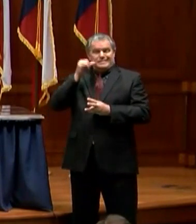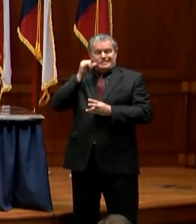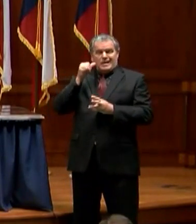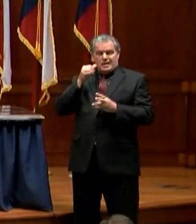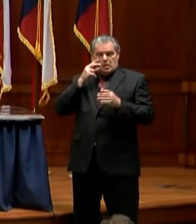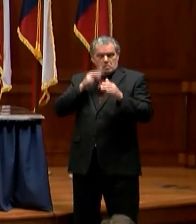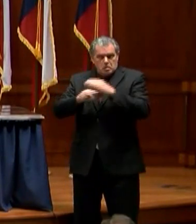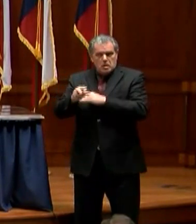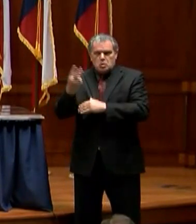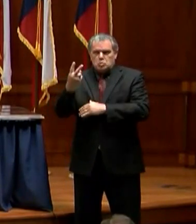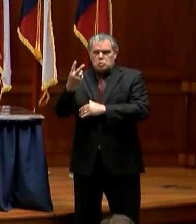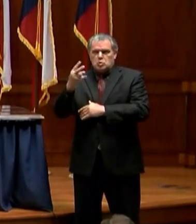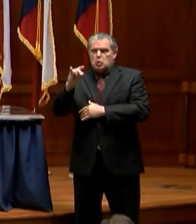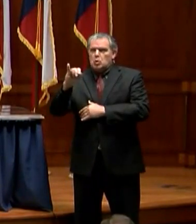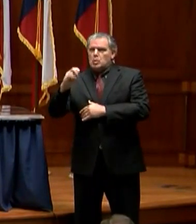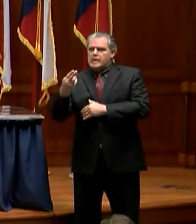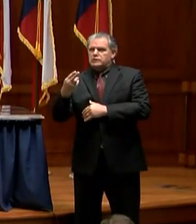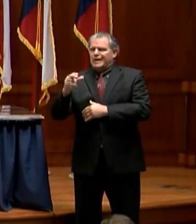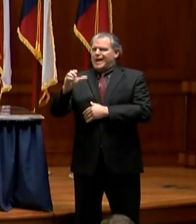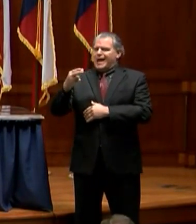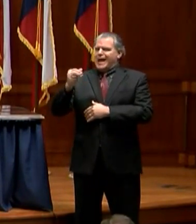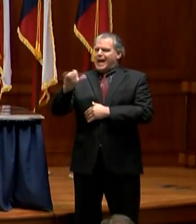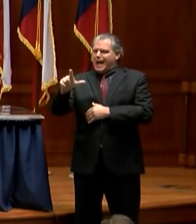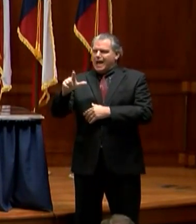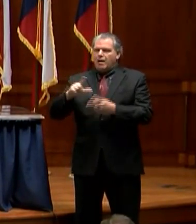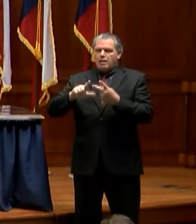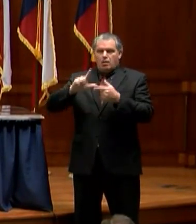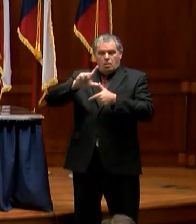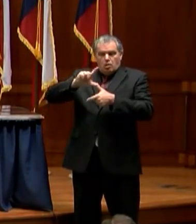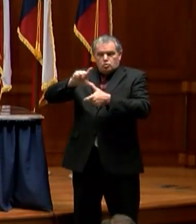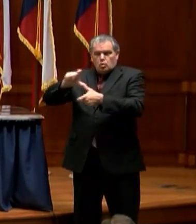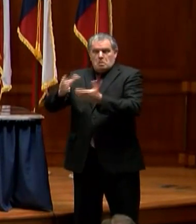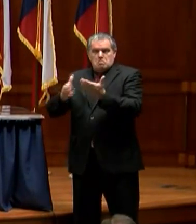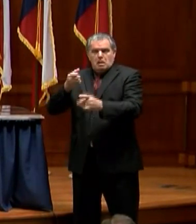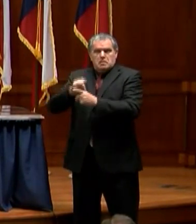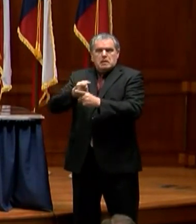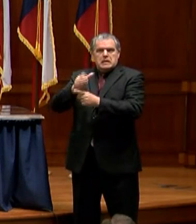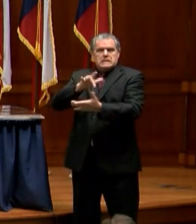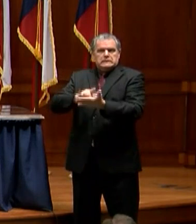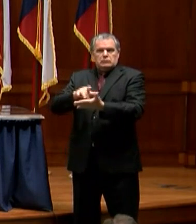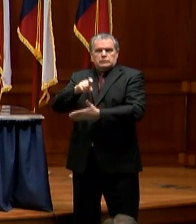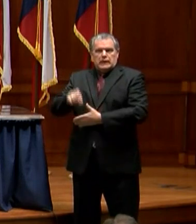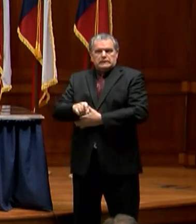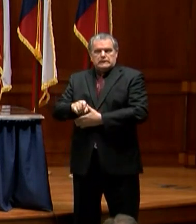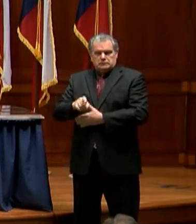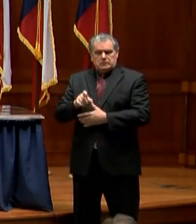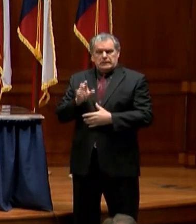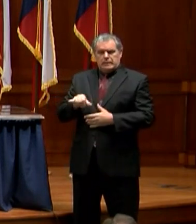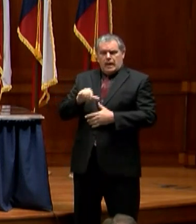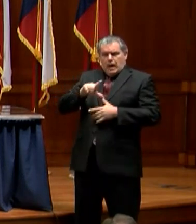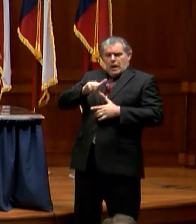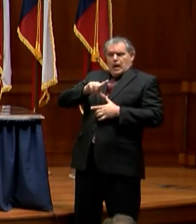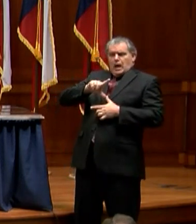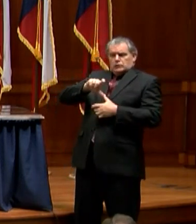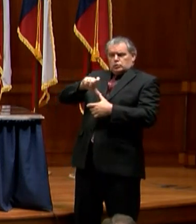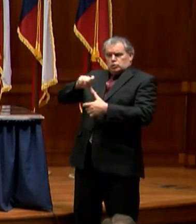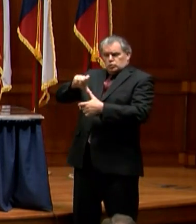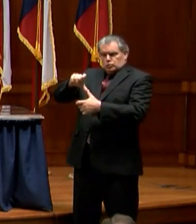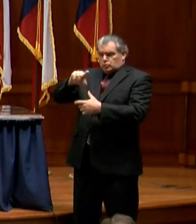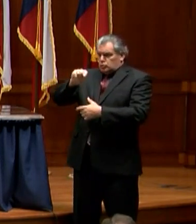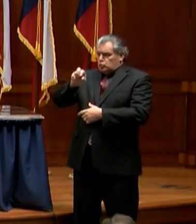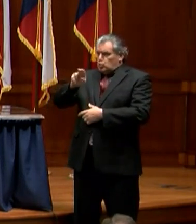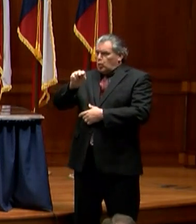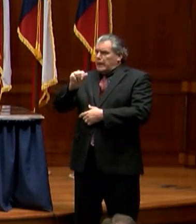were predicting 2-inch hail, tornadoes, up to a 2% chance of tornadoes in the central Texas area. And while the tornado threat may be diminishing, I still